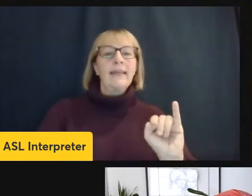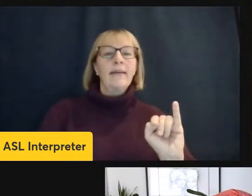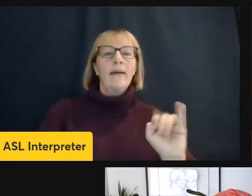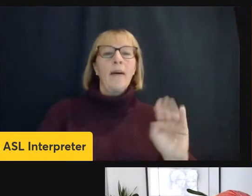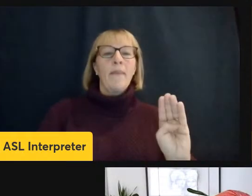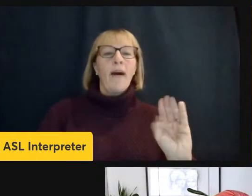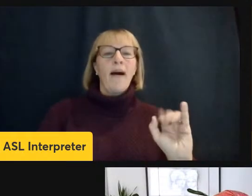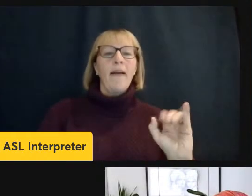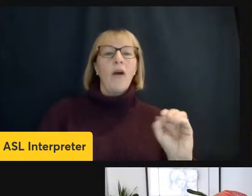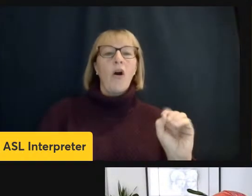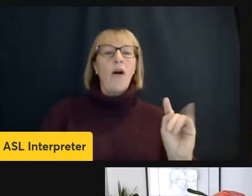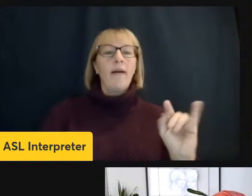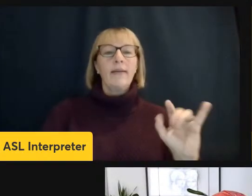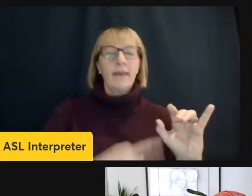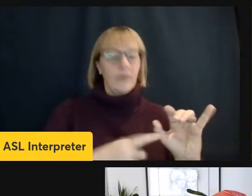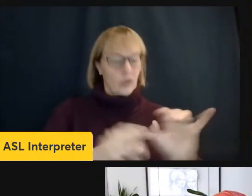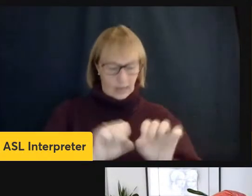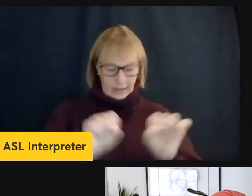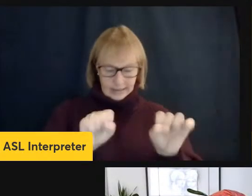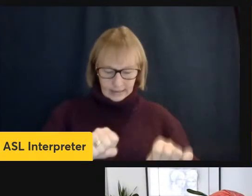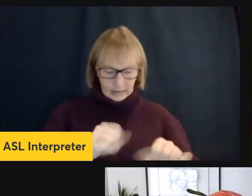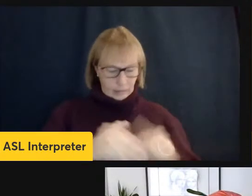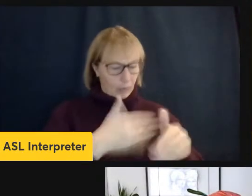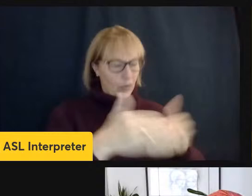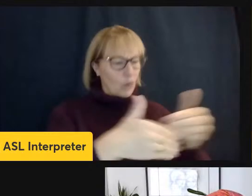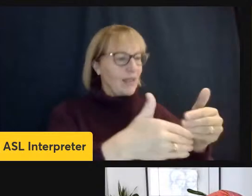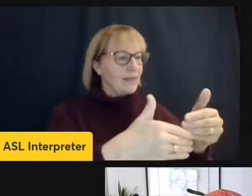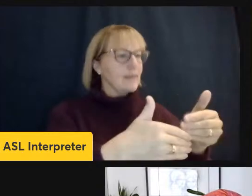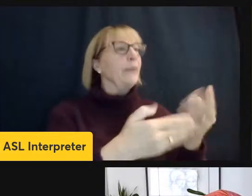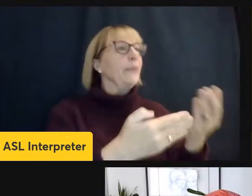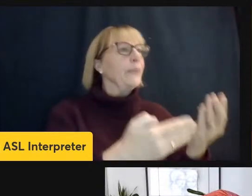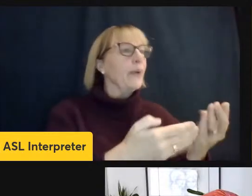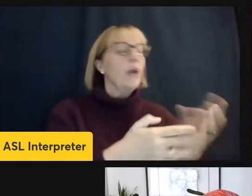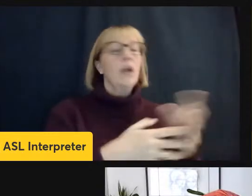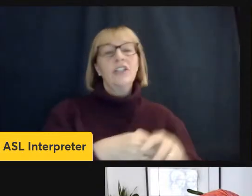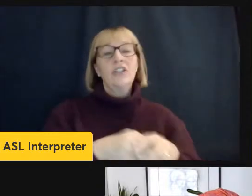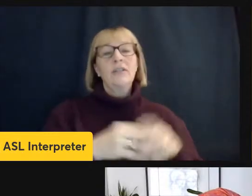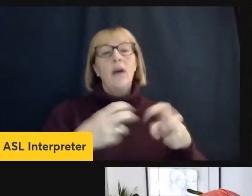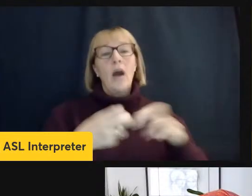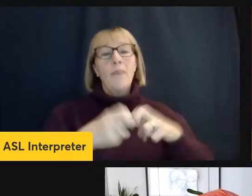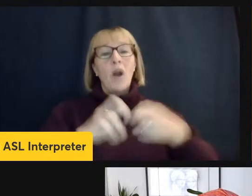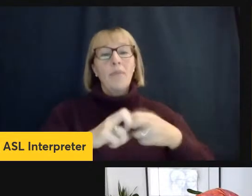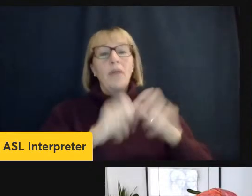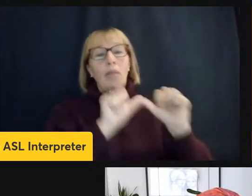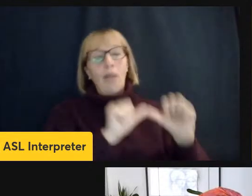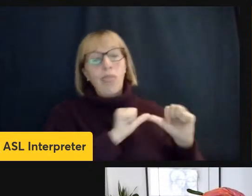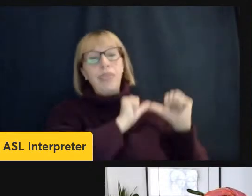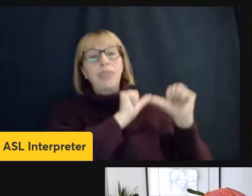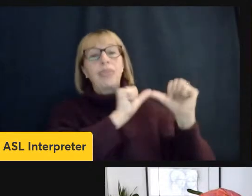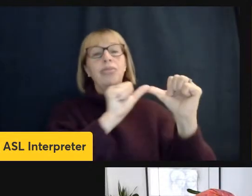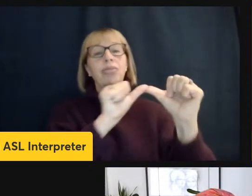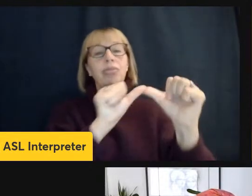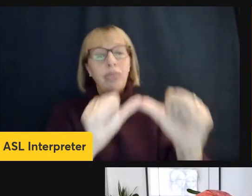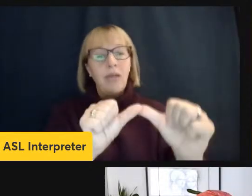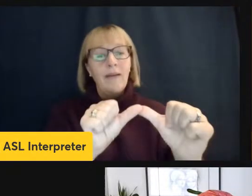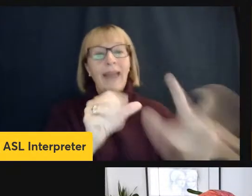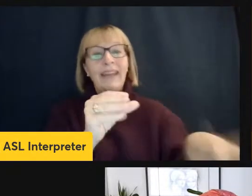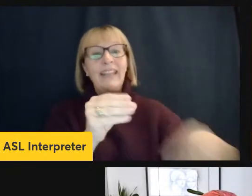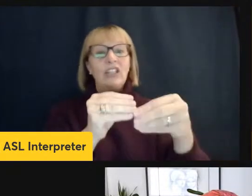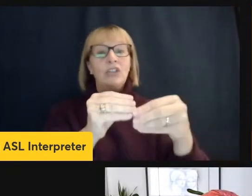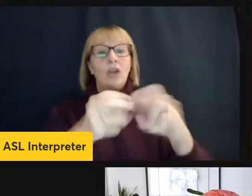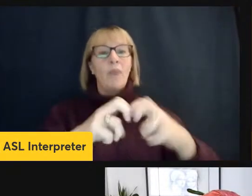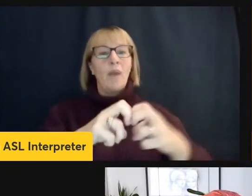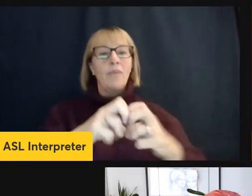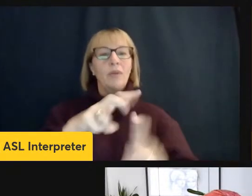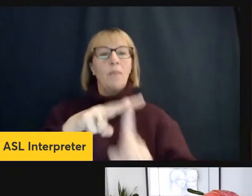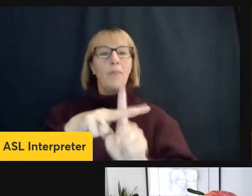not a systematic process in some sites. What we have is a lingering problem that has lasted for decades and caused additional issues. And